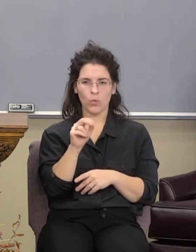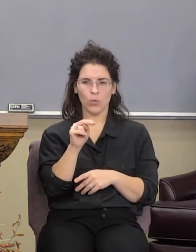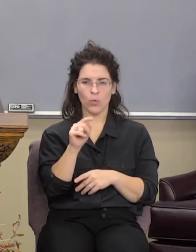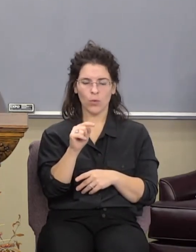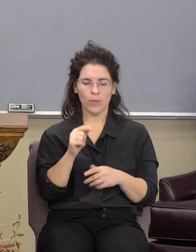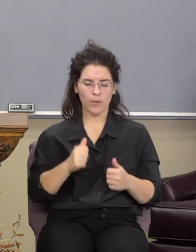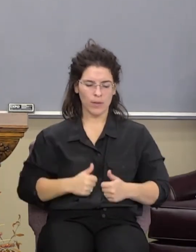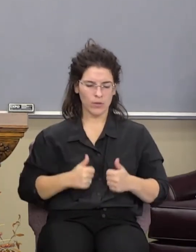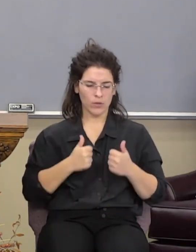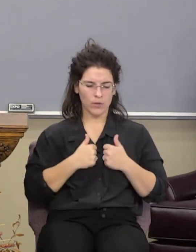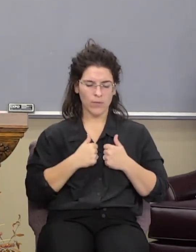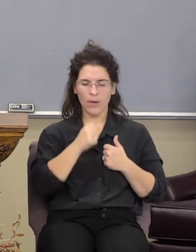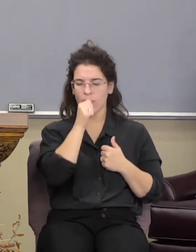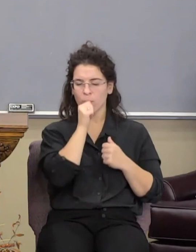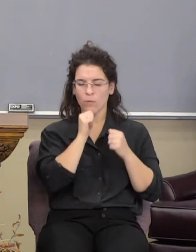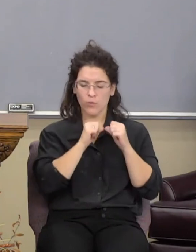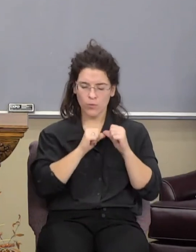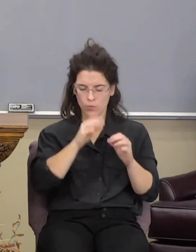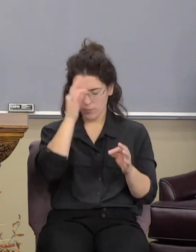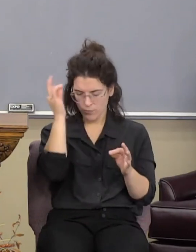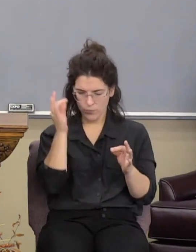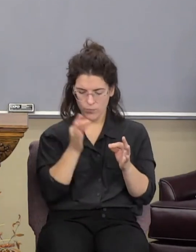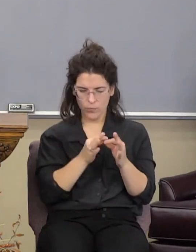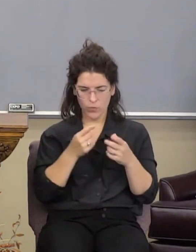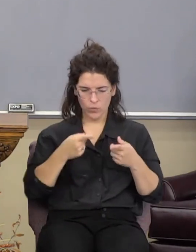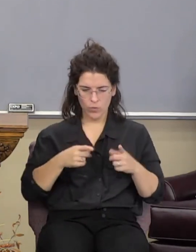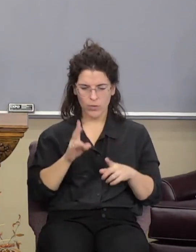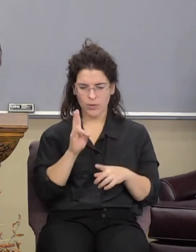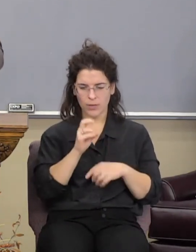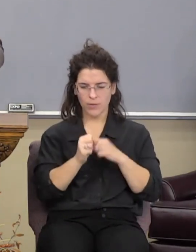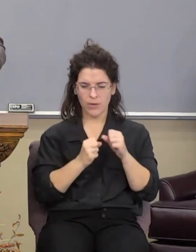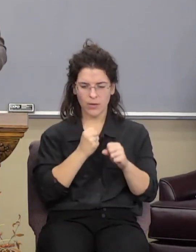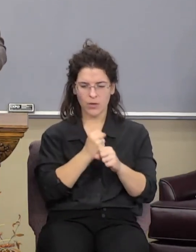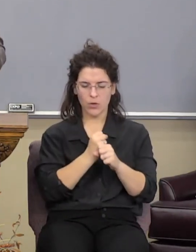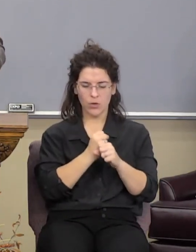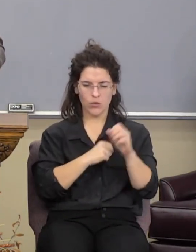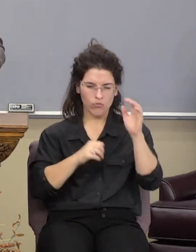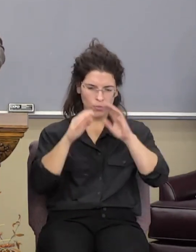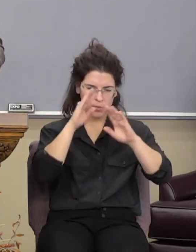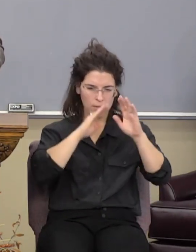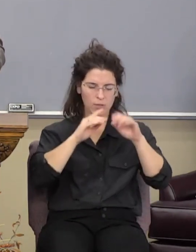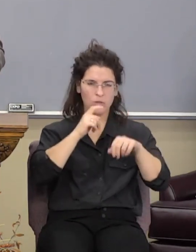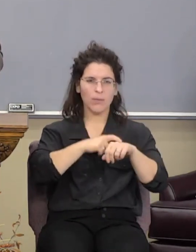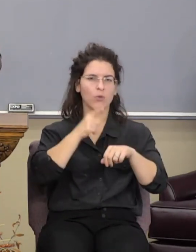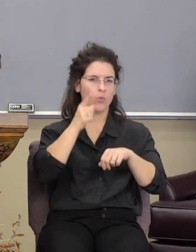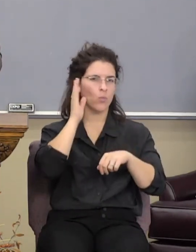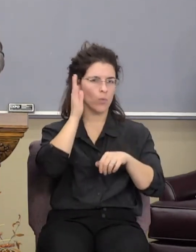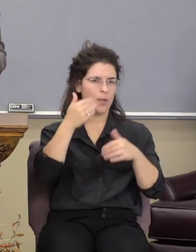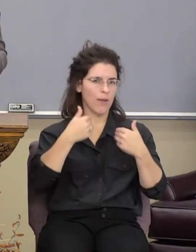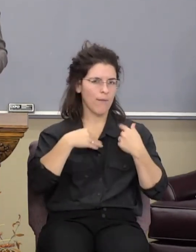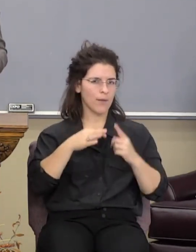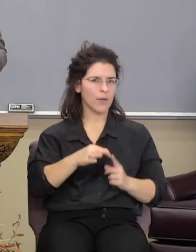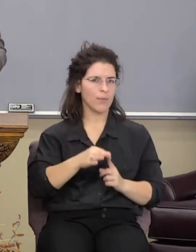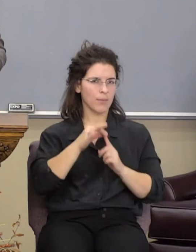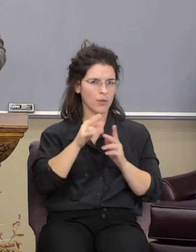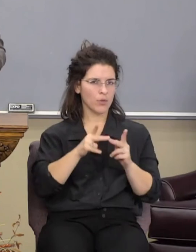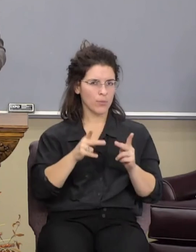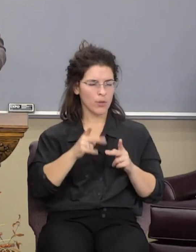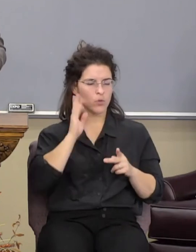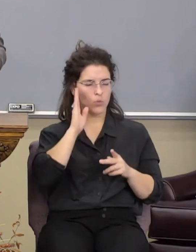faithfully during that 7-year tribulational period, you're going to have a special place. You're going to get up there to that